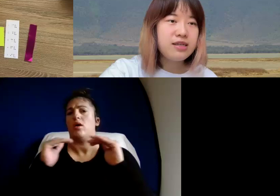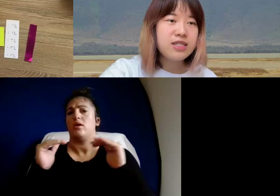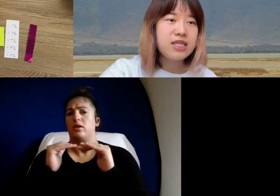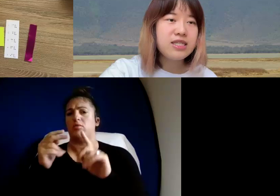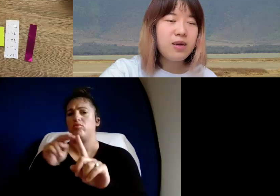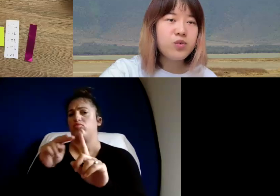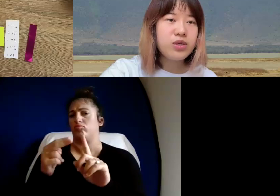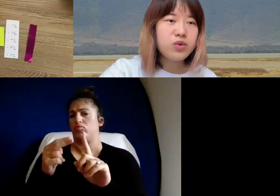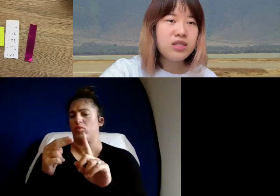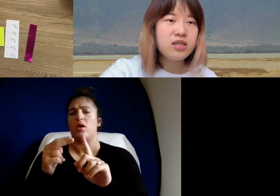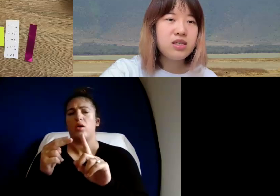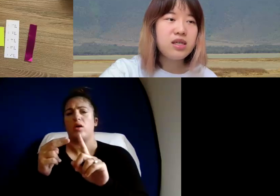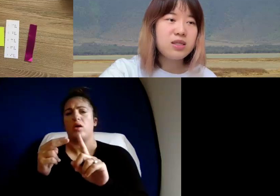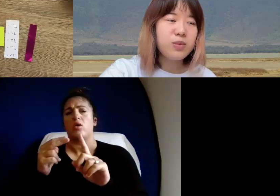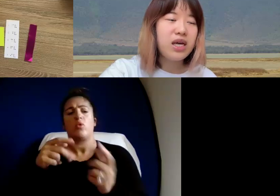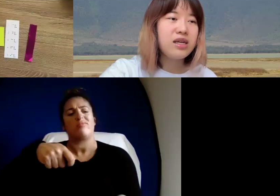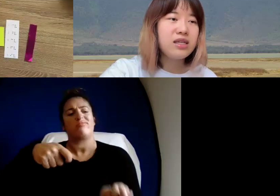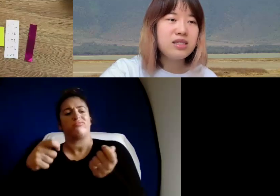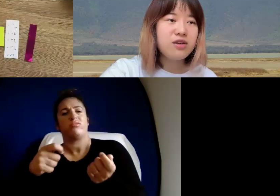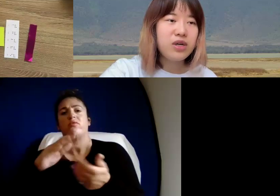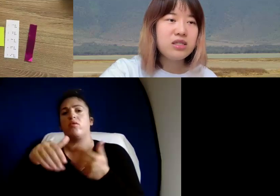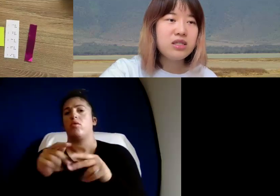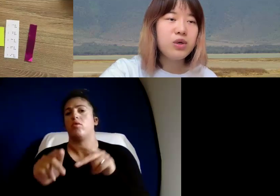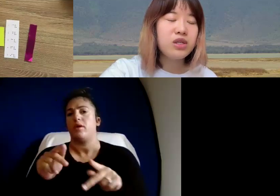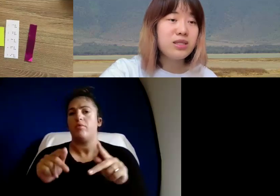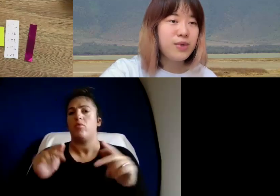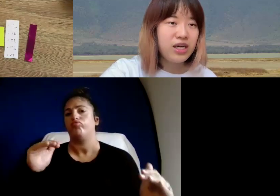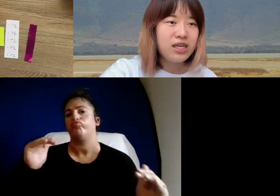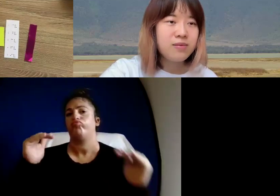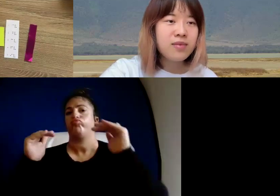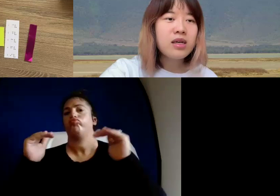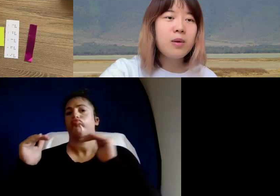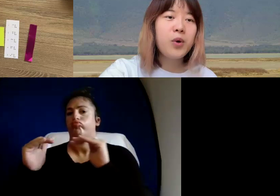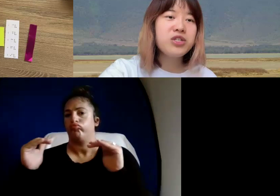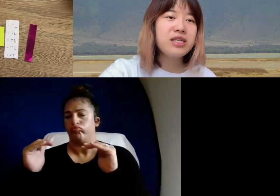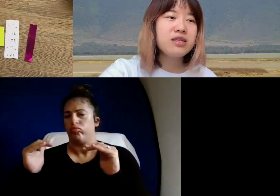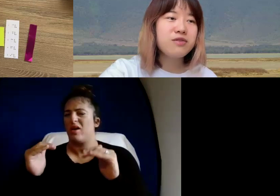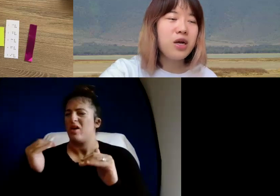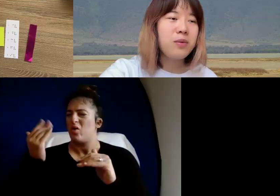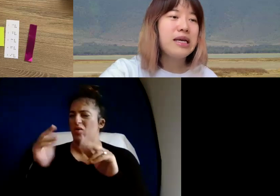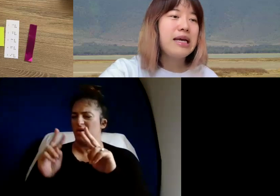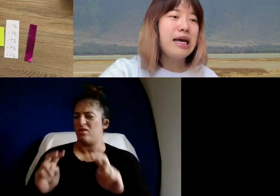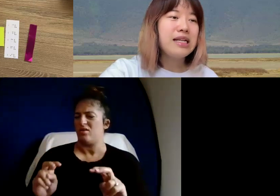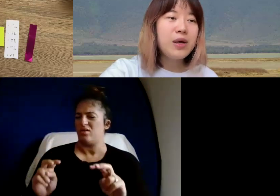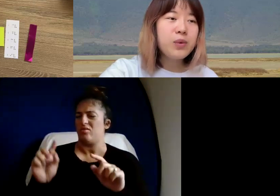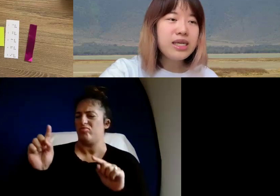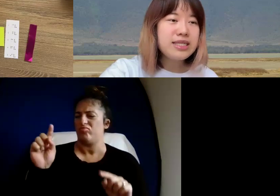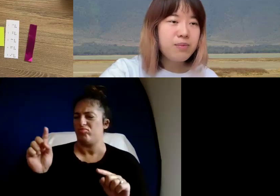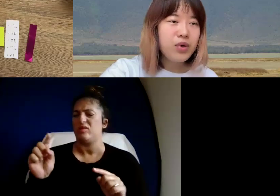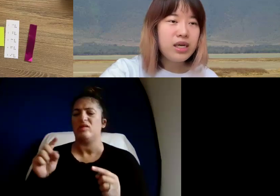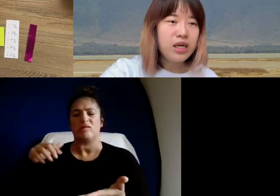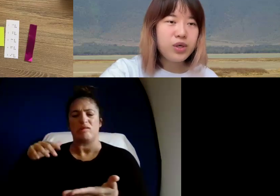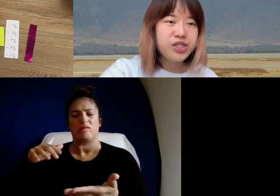everyone receives the same resources could explain this difference or disparity. Approaching this from an